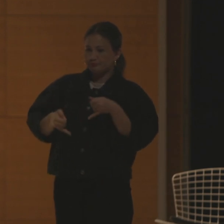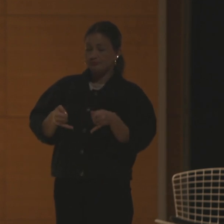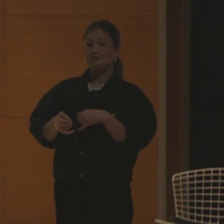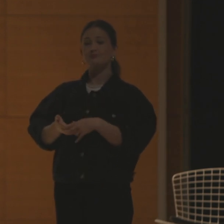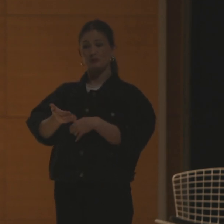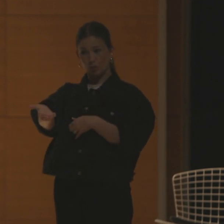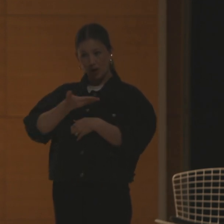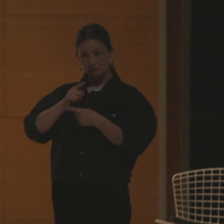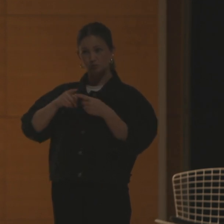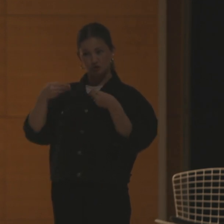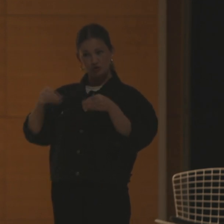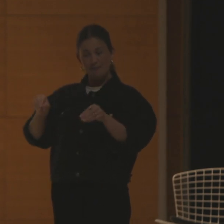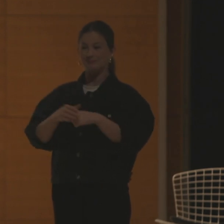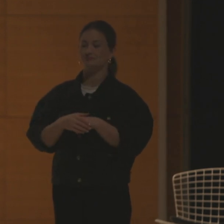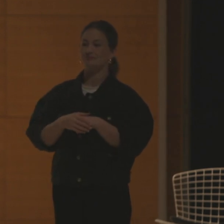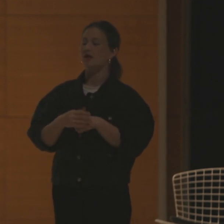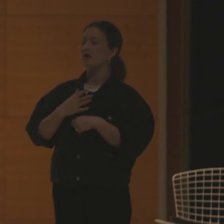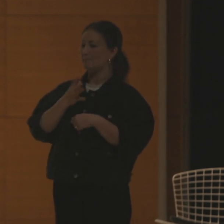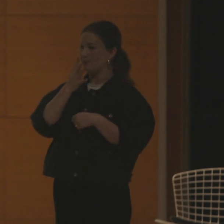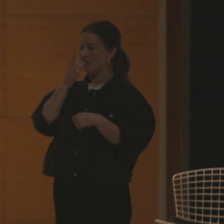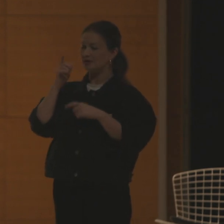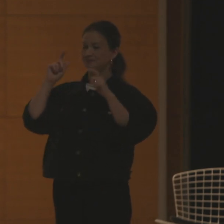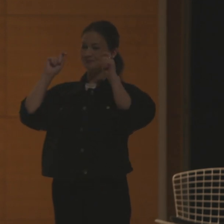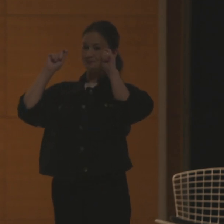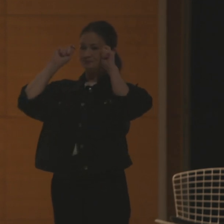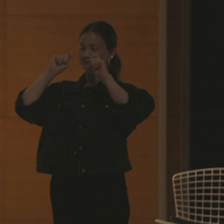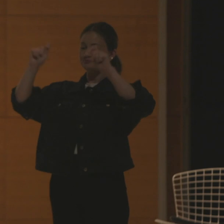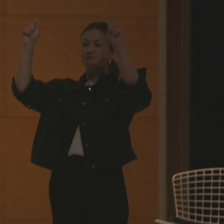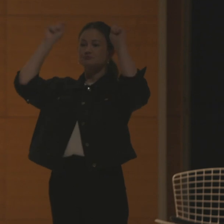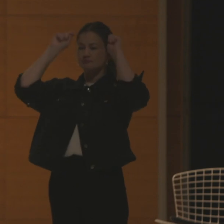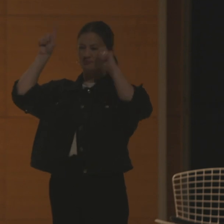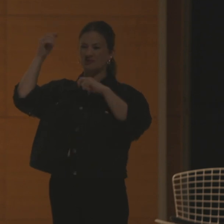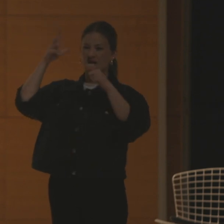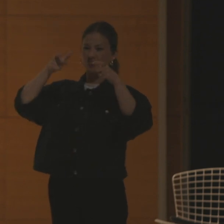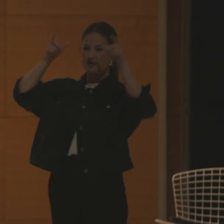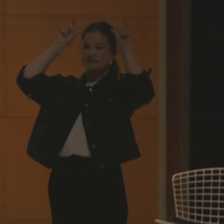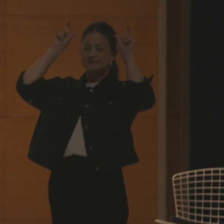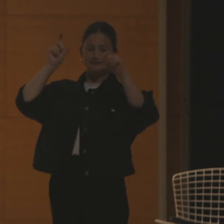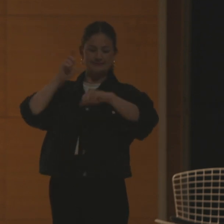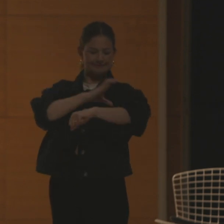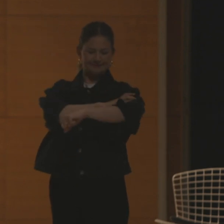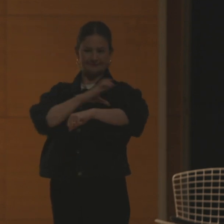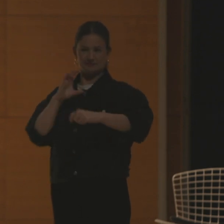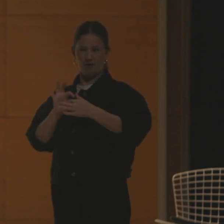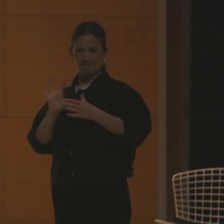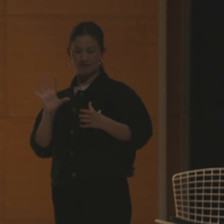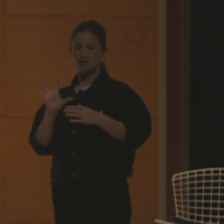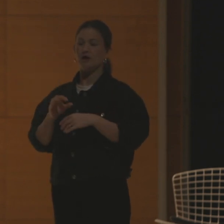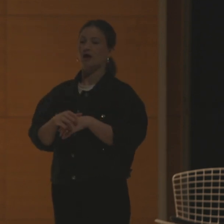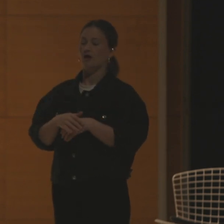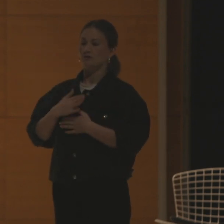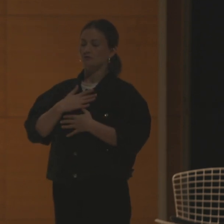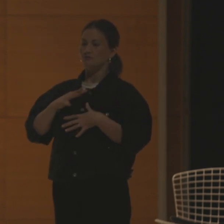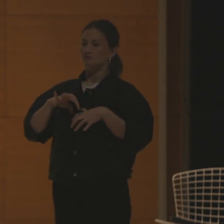chirping tones. My mother fitted her sunglasses to the crown of her head, removing her hand from my arm. My grief swelled again